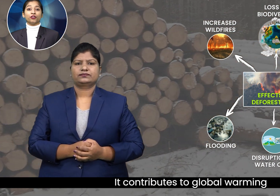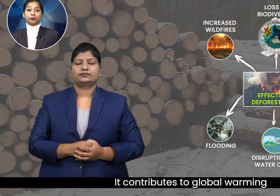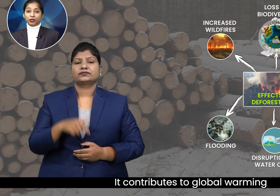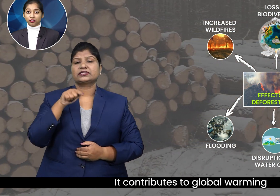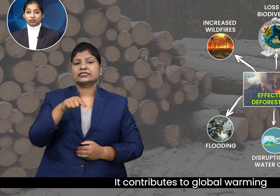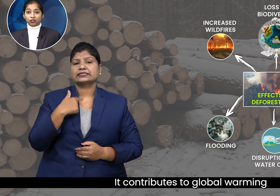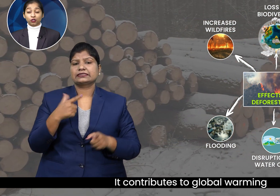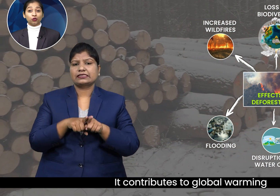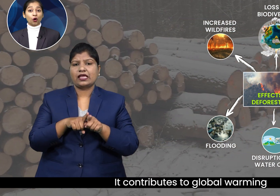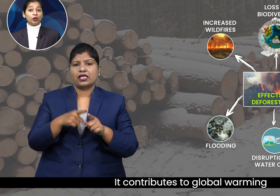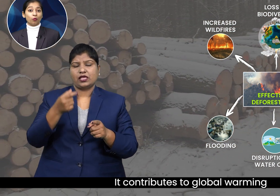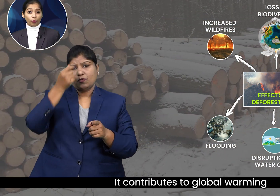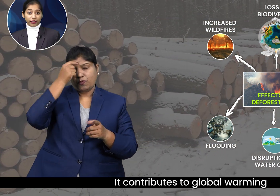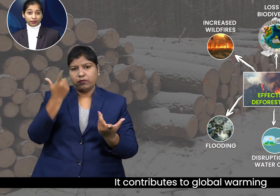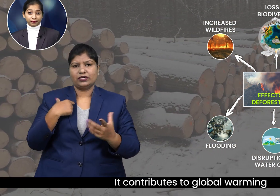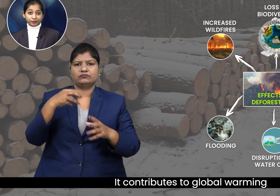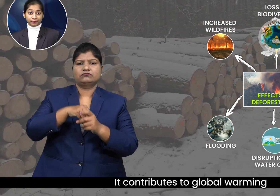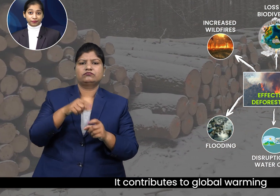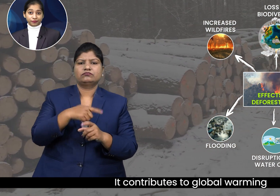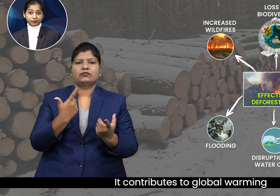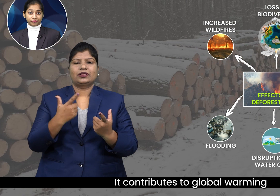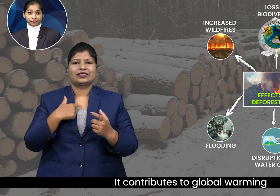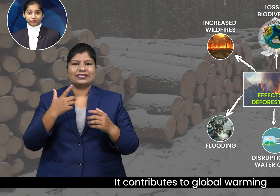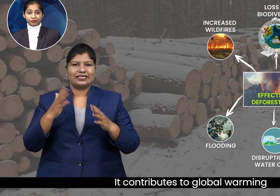It contributes to global warming